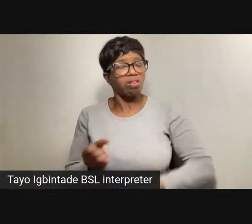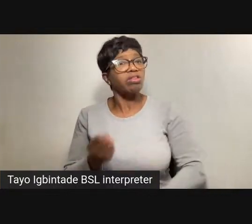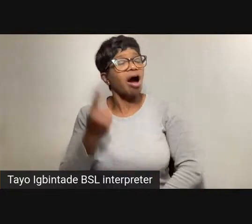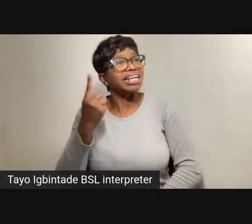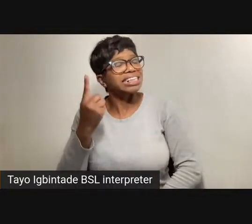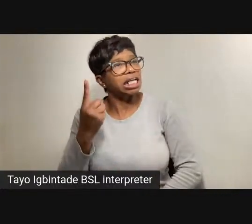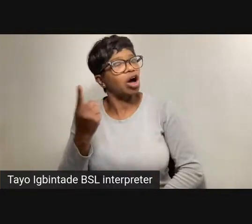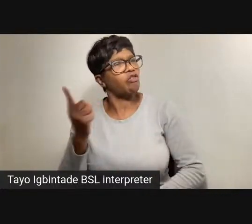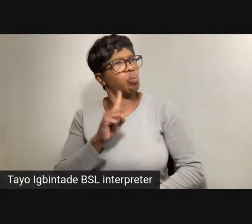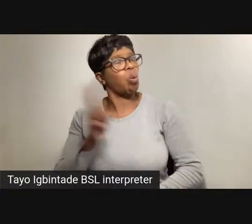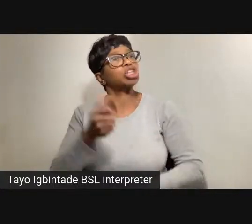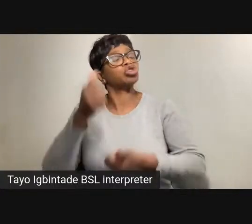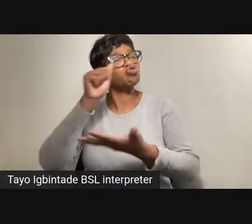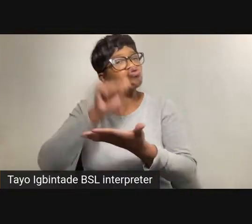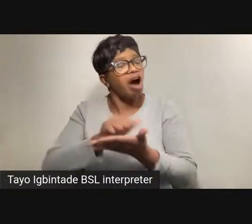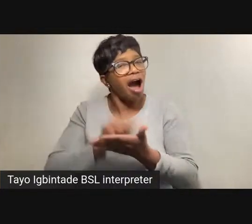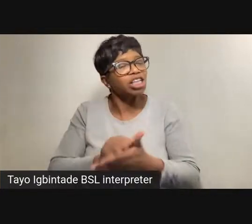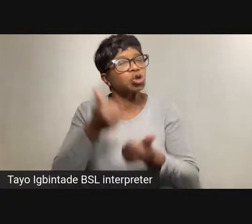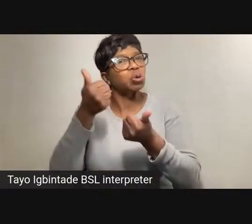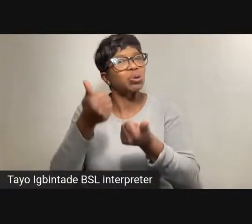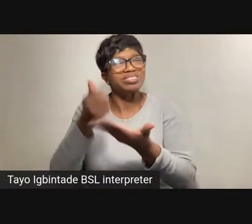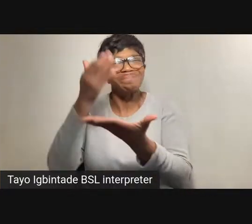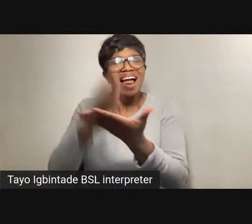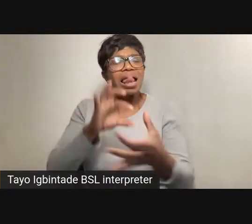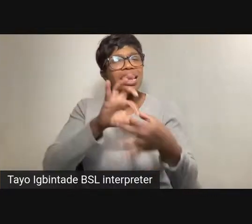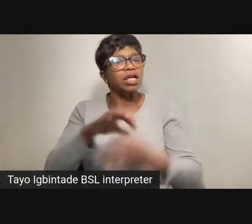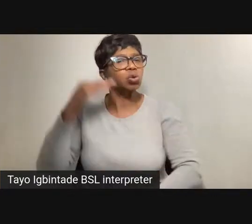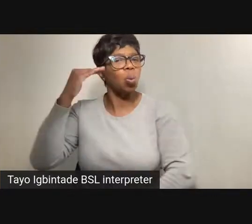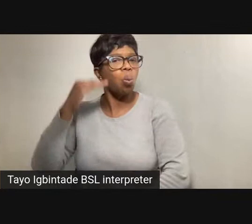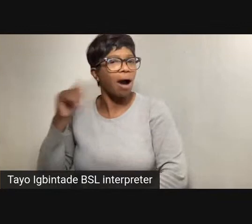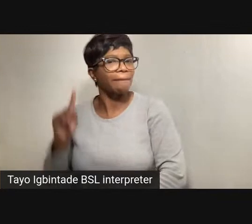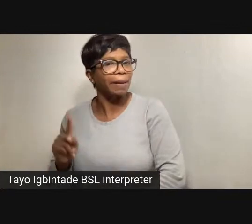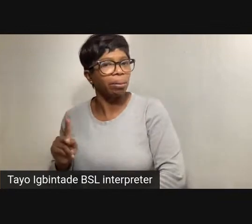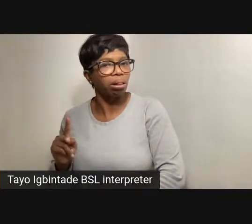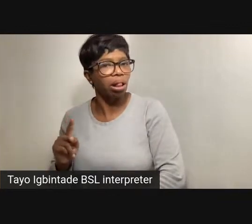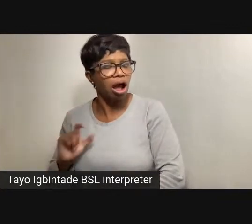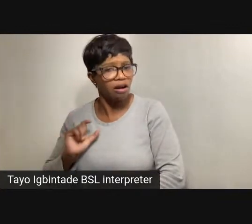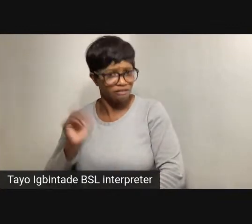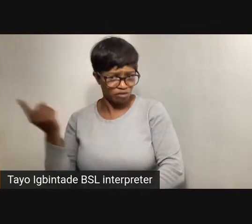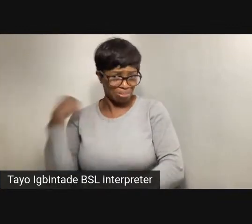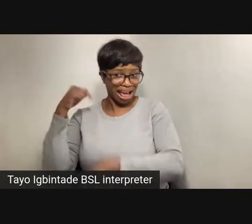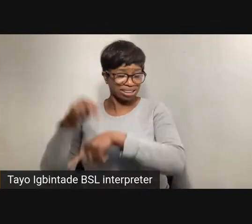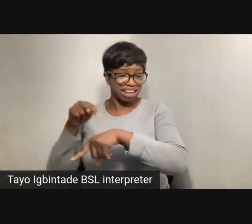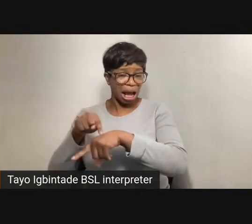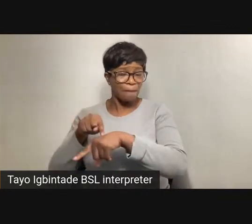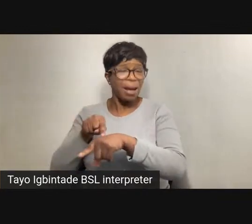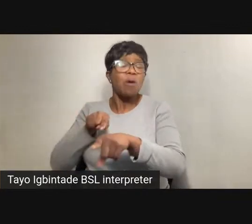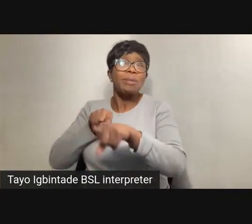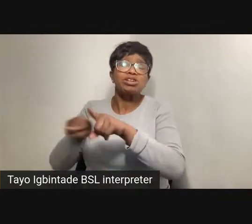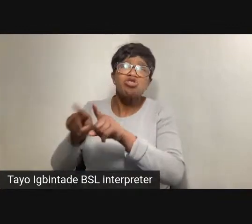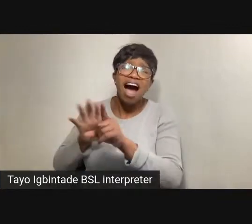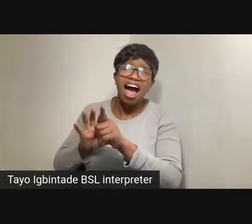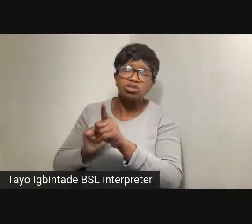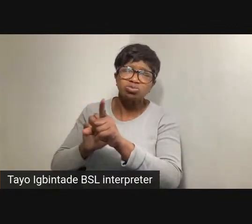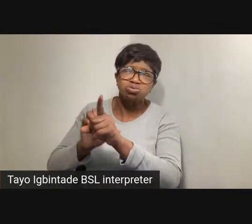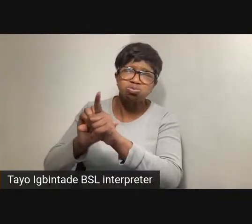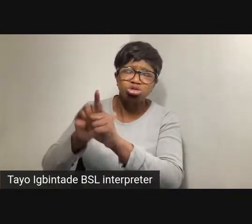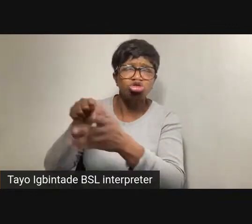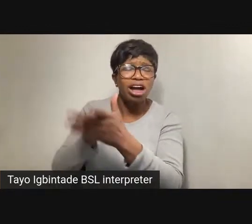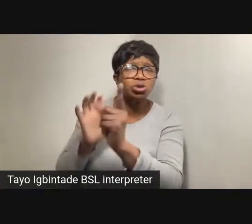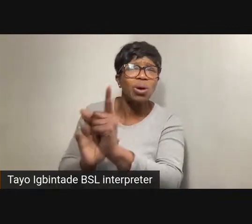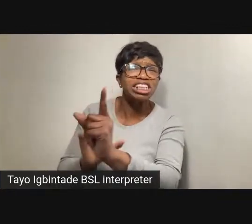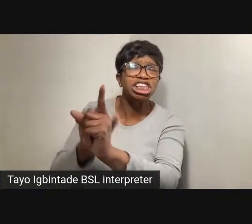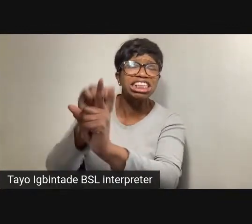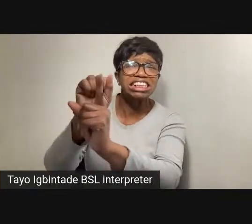white, and ever since, we have been chasing our tails, trying to achieve whiteness and everything it stands